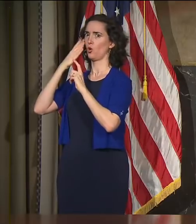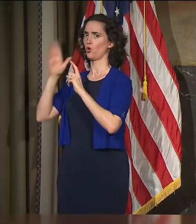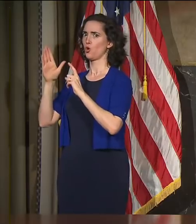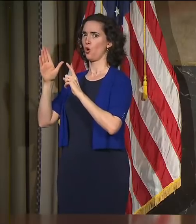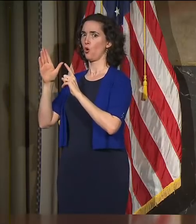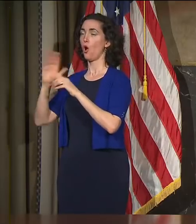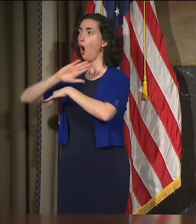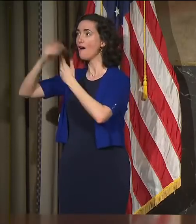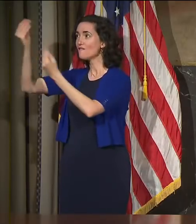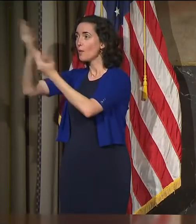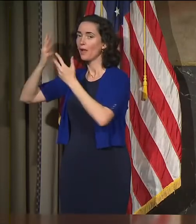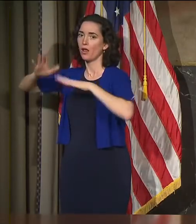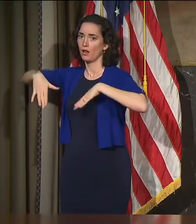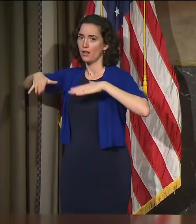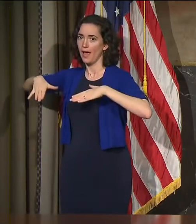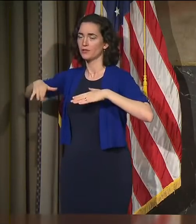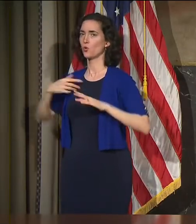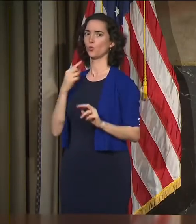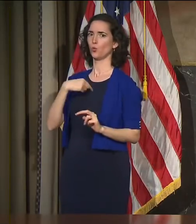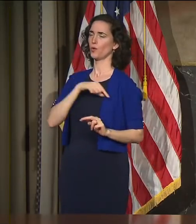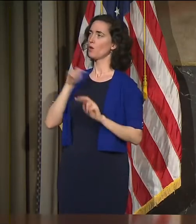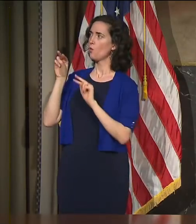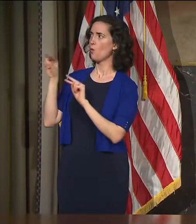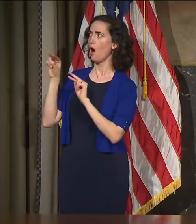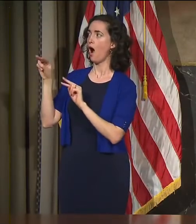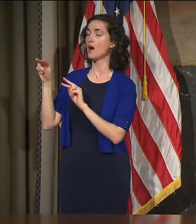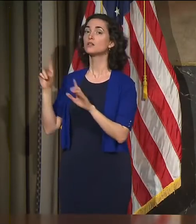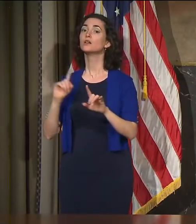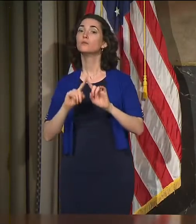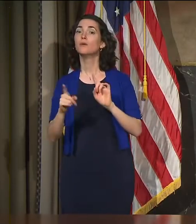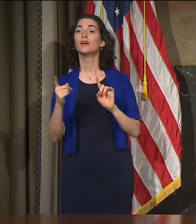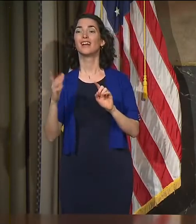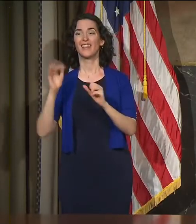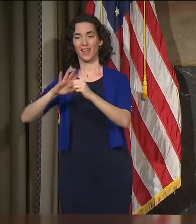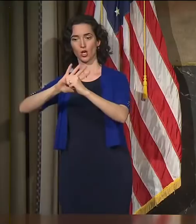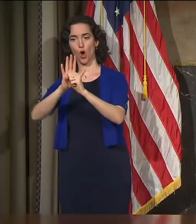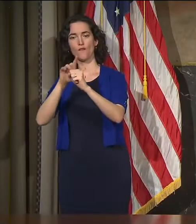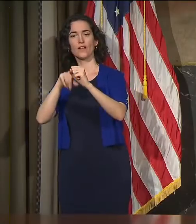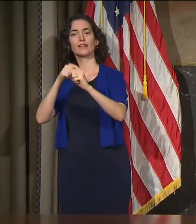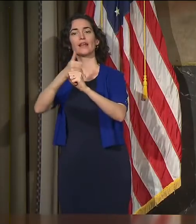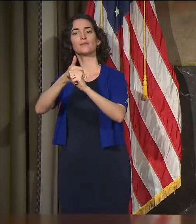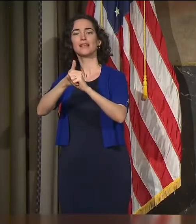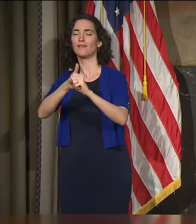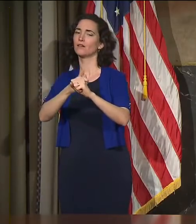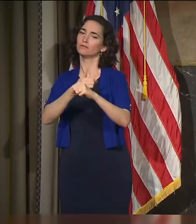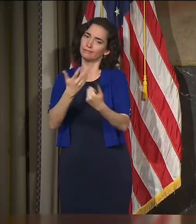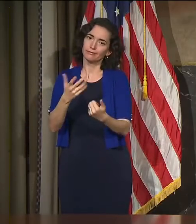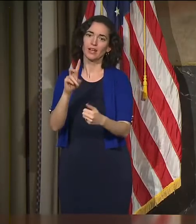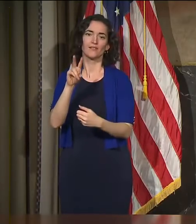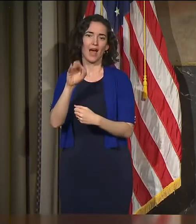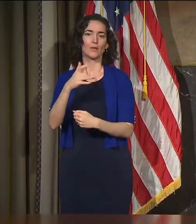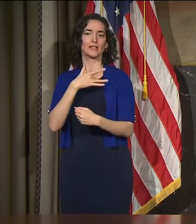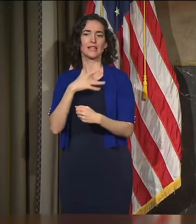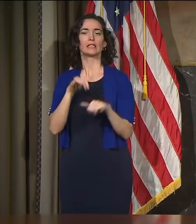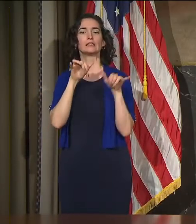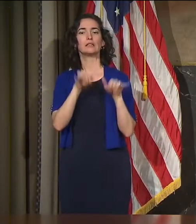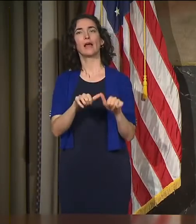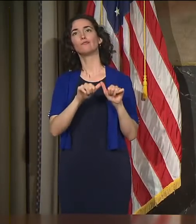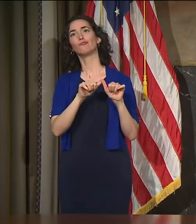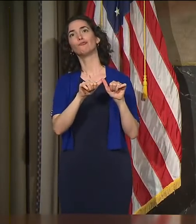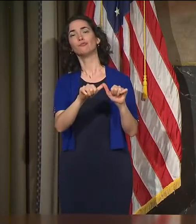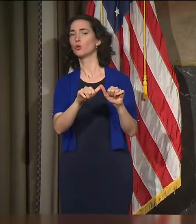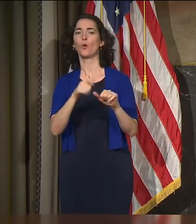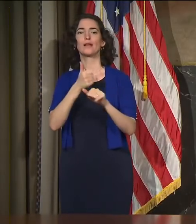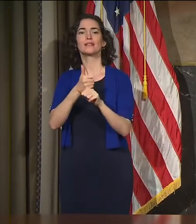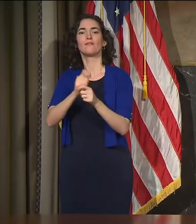know all the information yet. What we do know is that this virus mutates all the time, just like most viruses. 99.9% of